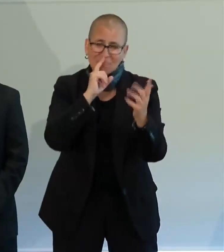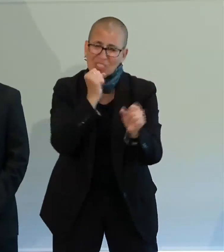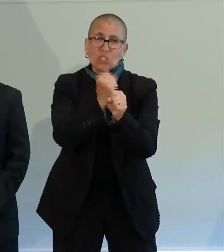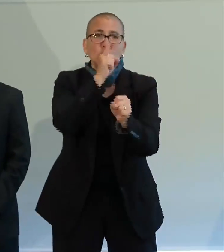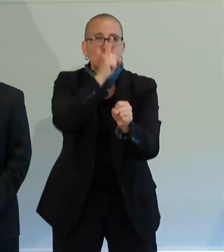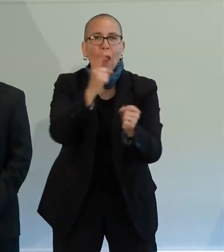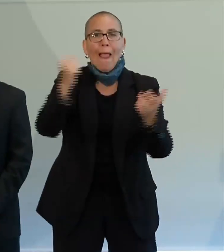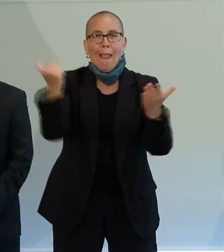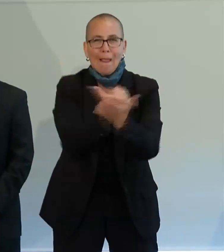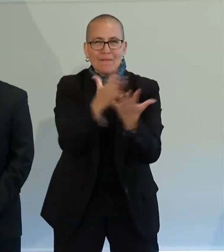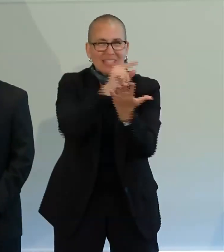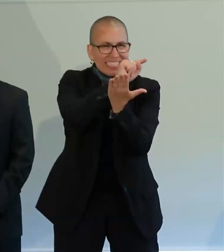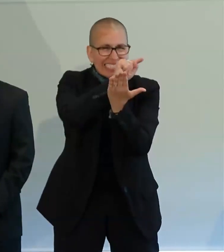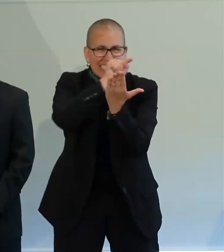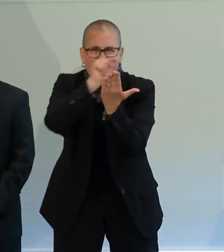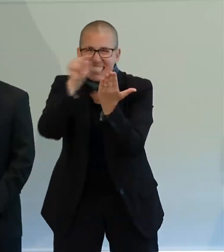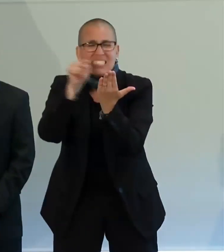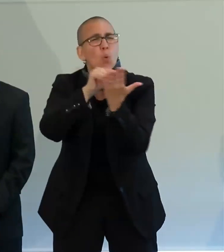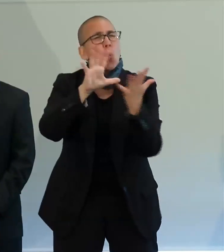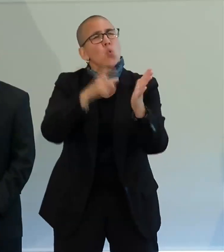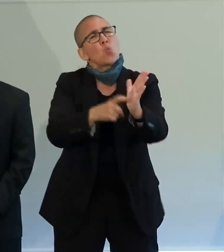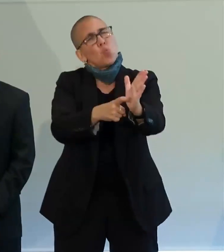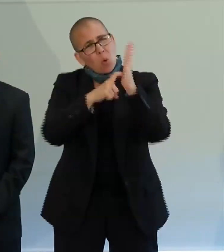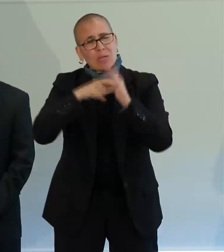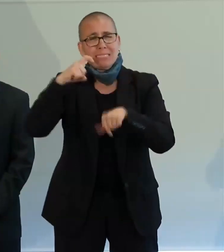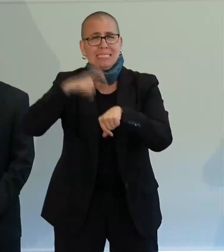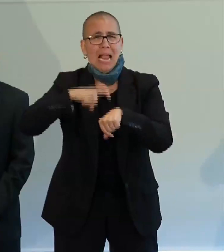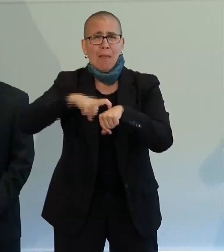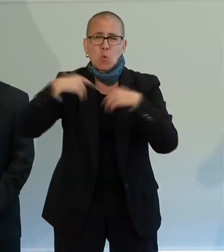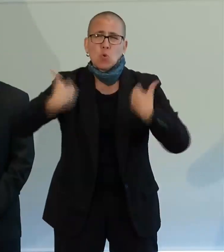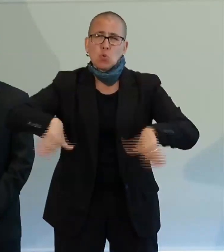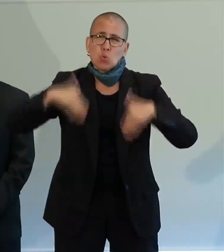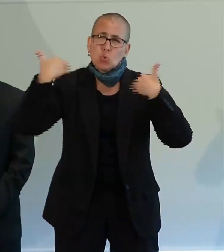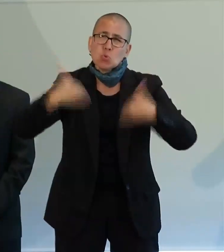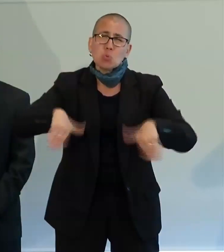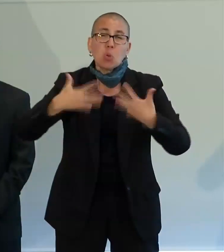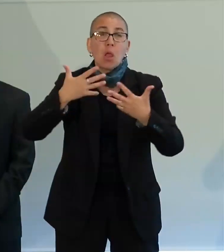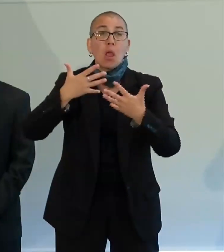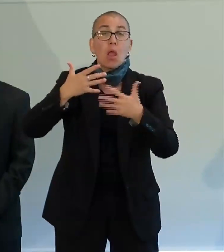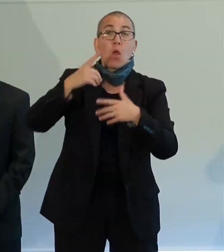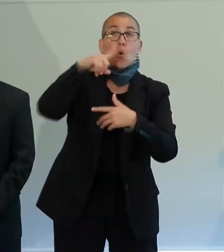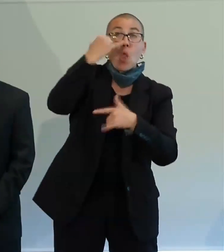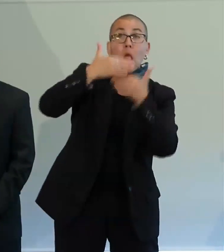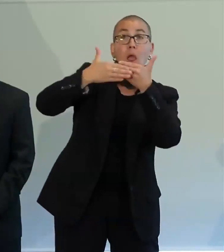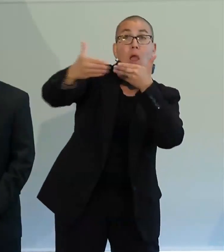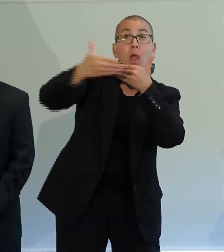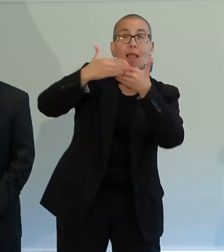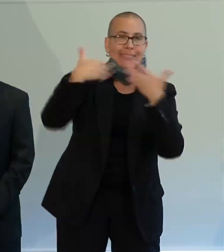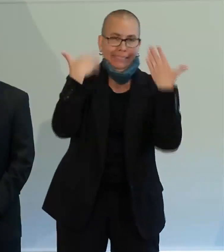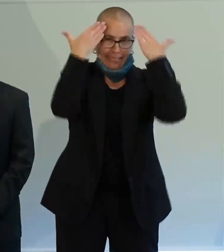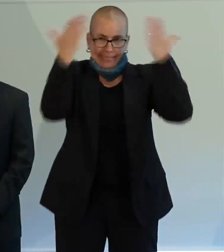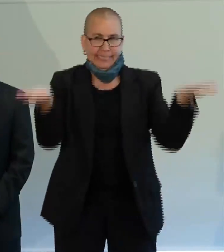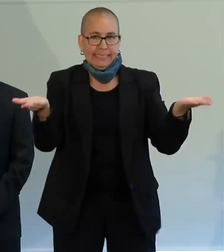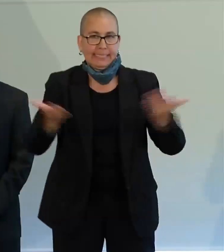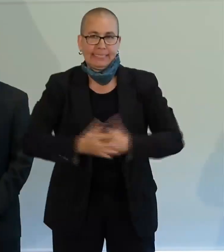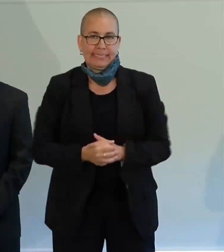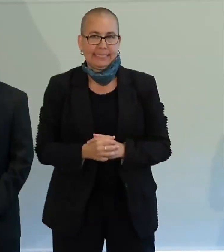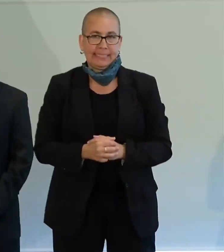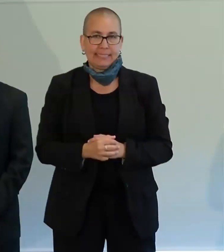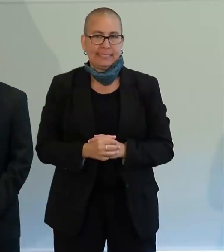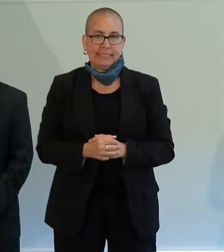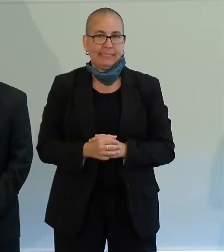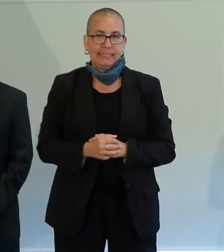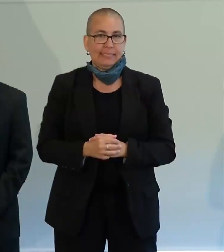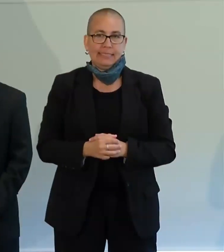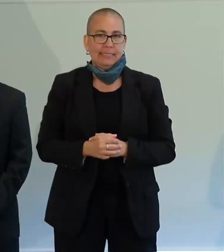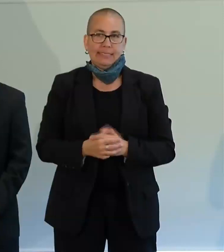months. And I don't know how many, but it is better to make sure that we have a solid